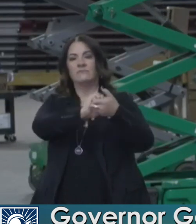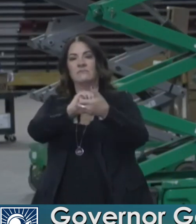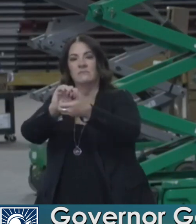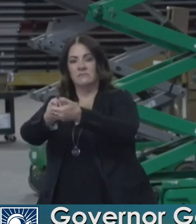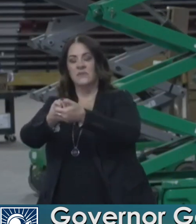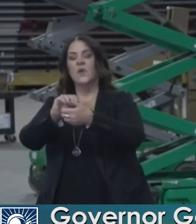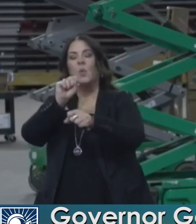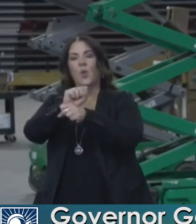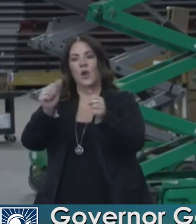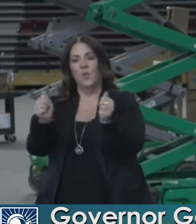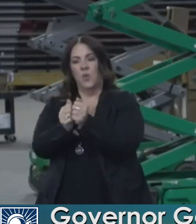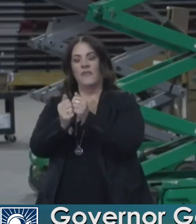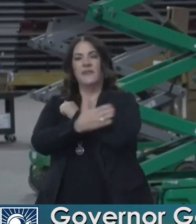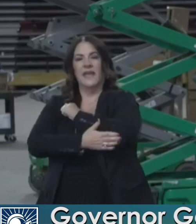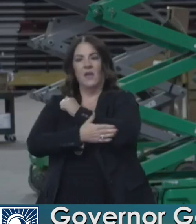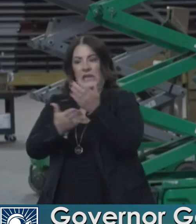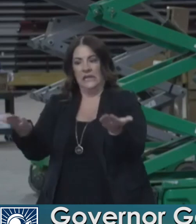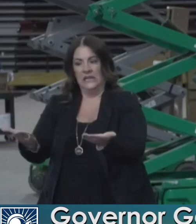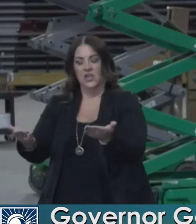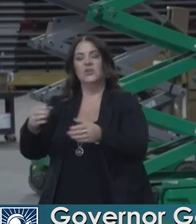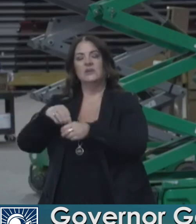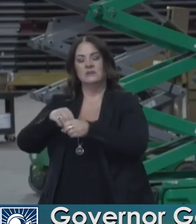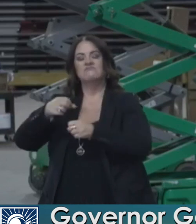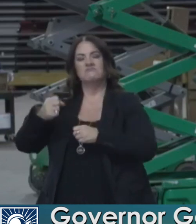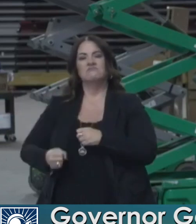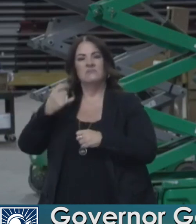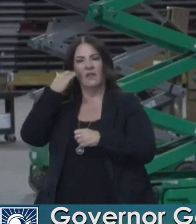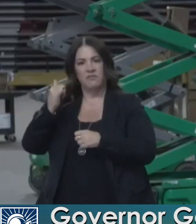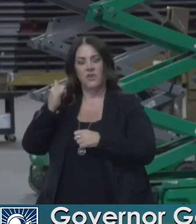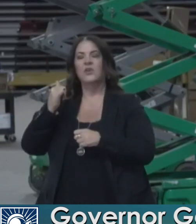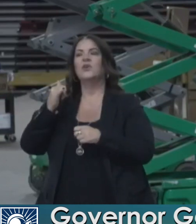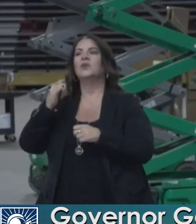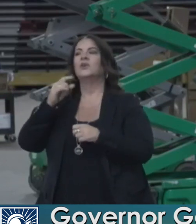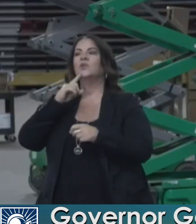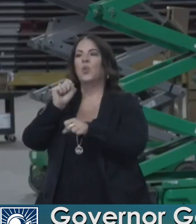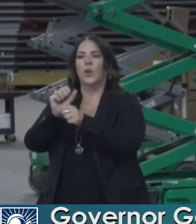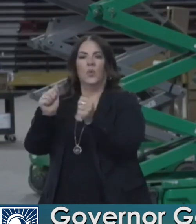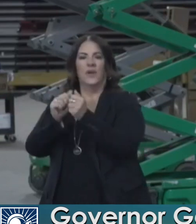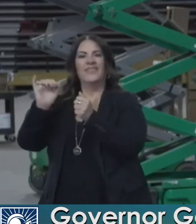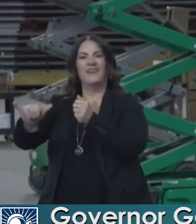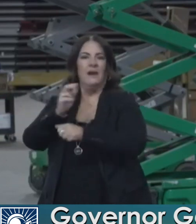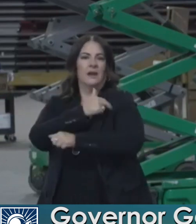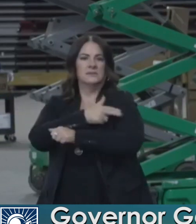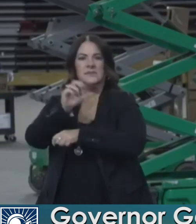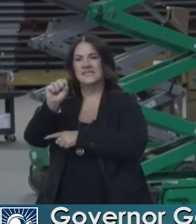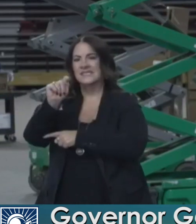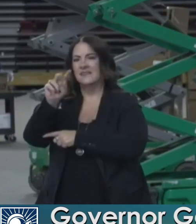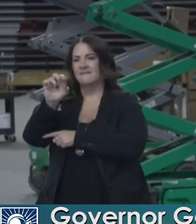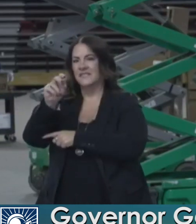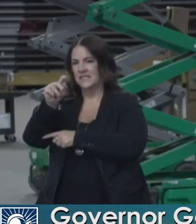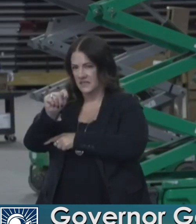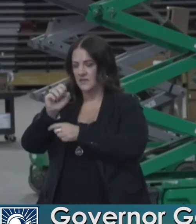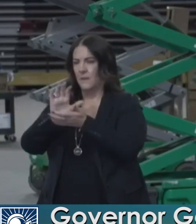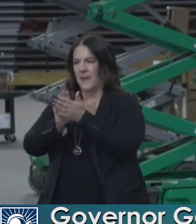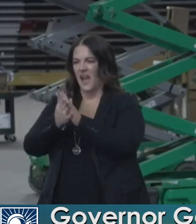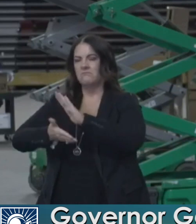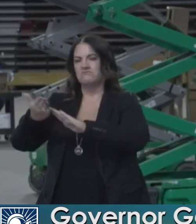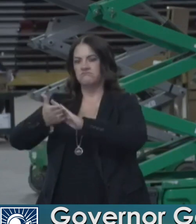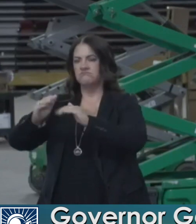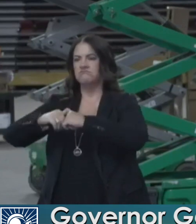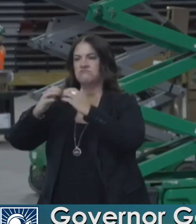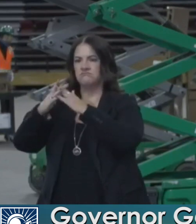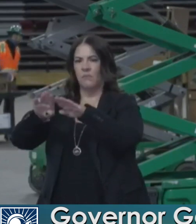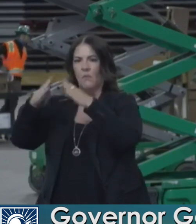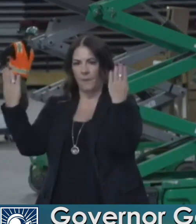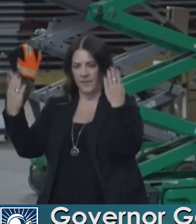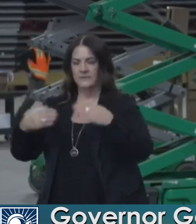the county to secure that site and make St. Vincent operational. Of course, the USNS Mercy, also part of that